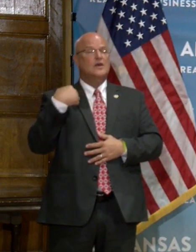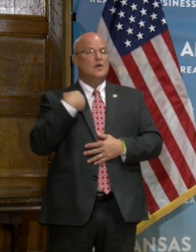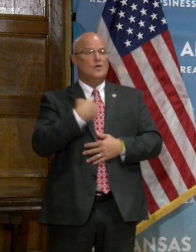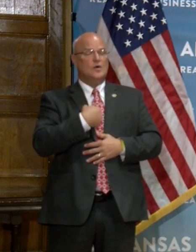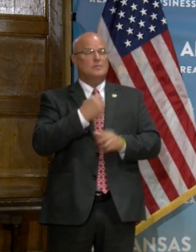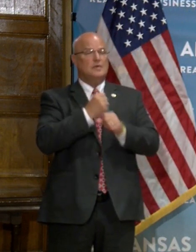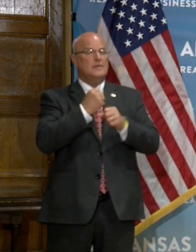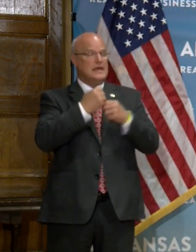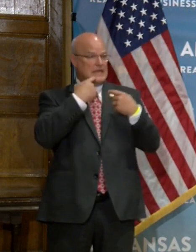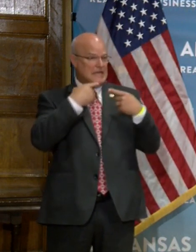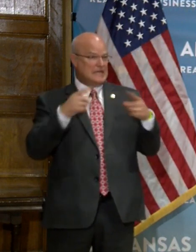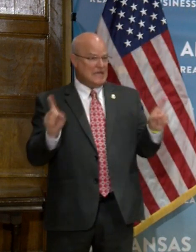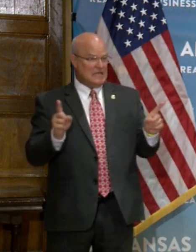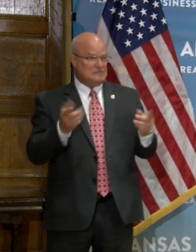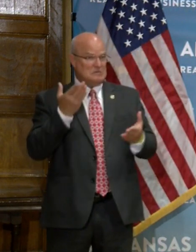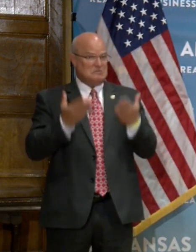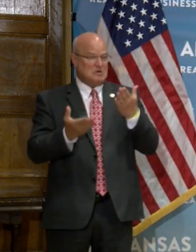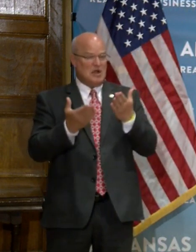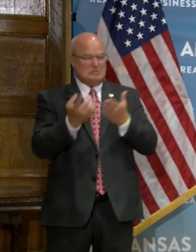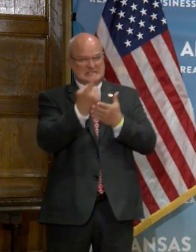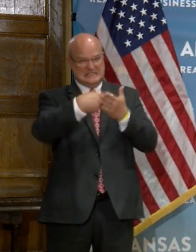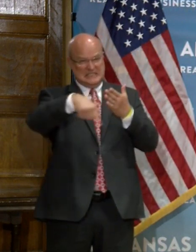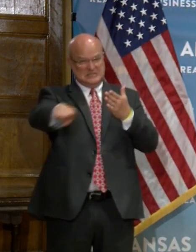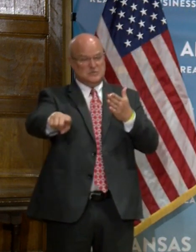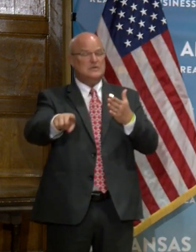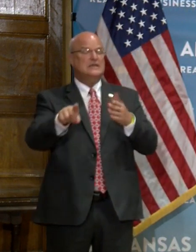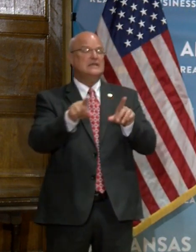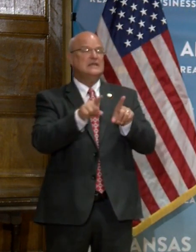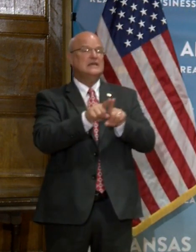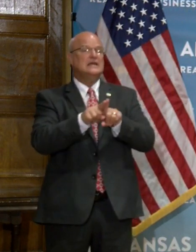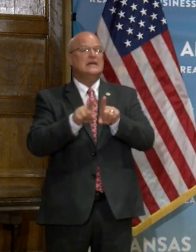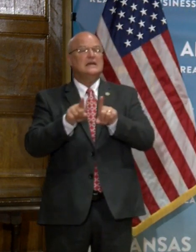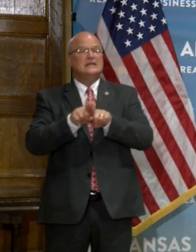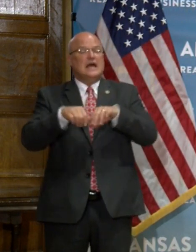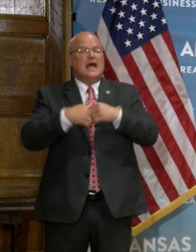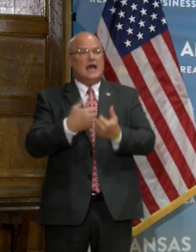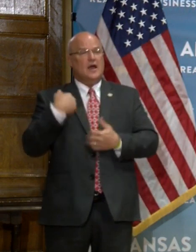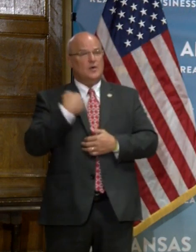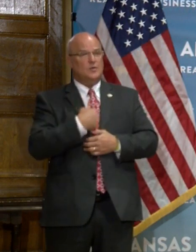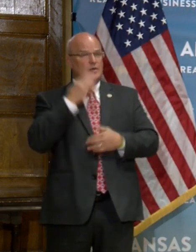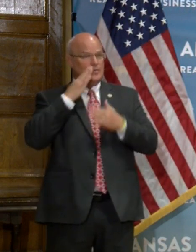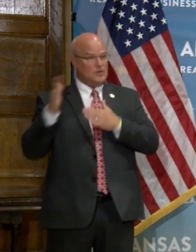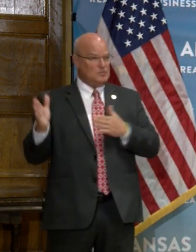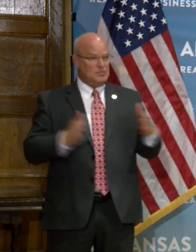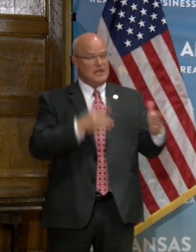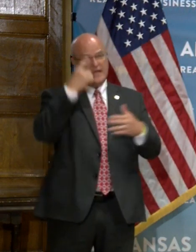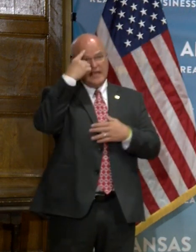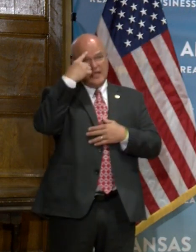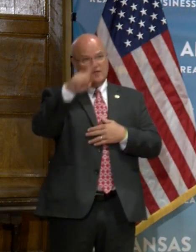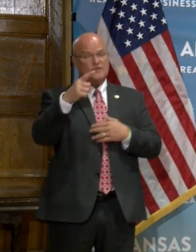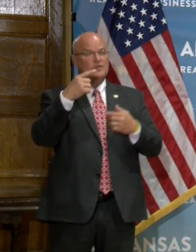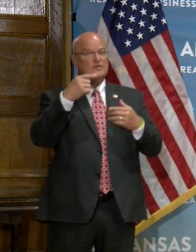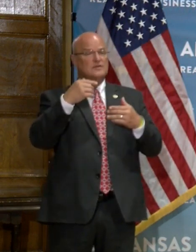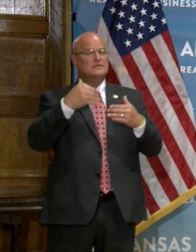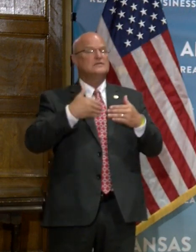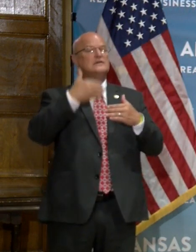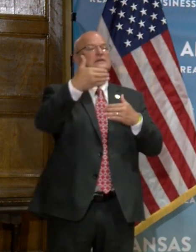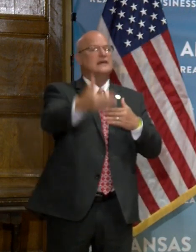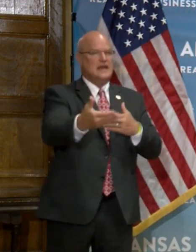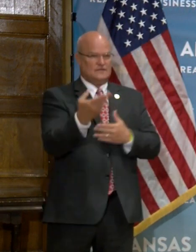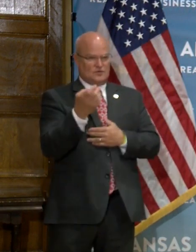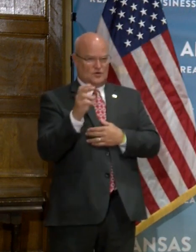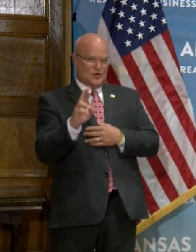I'll be making an announcement probably later next week as to how we're going to plan for the succession after